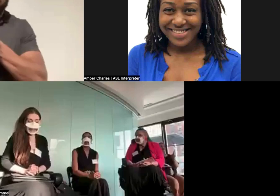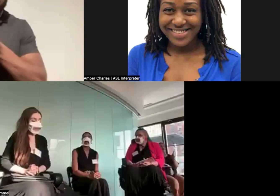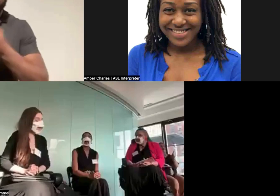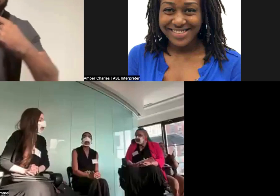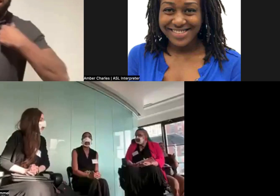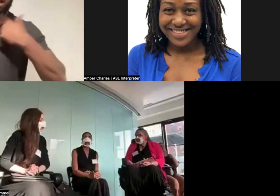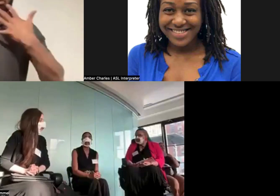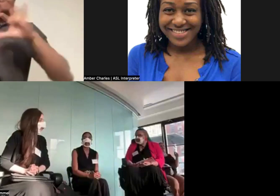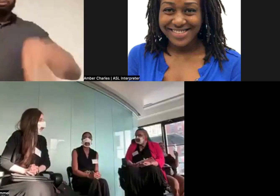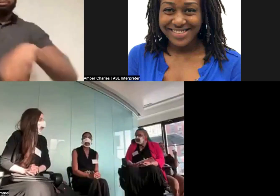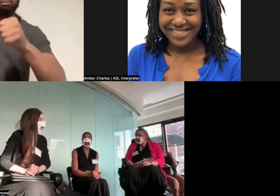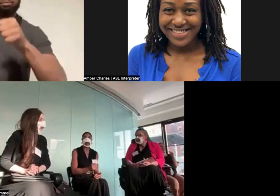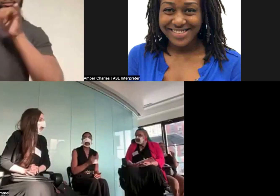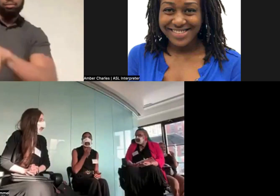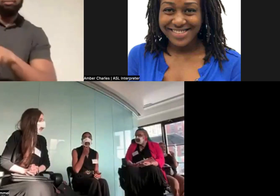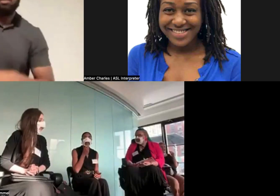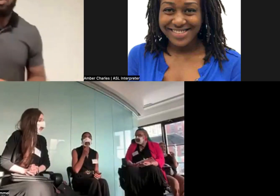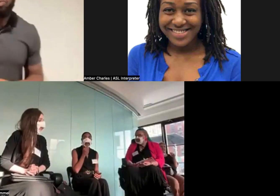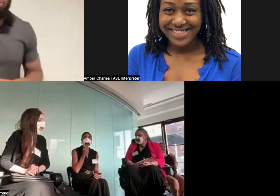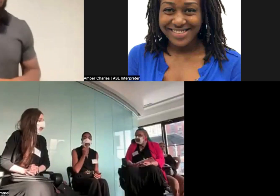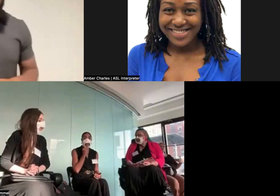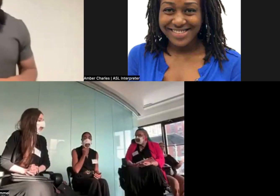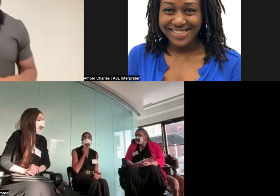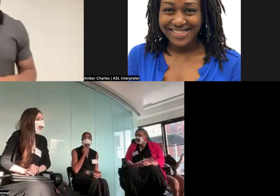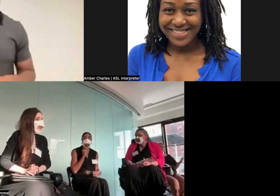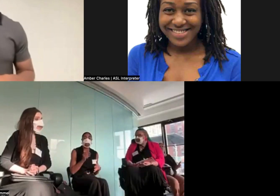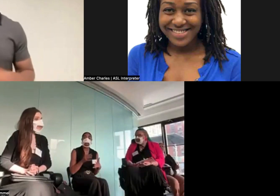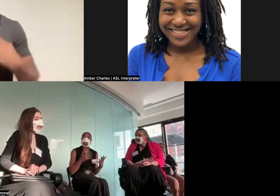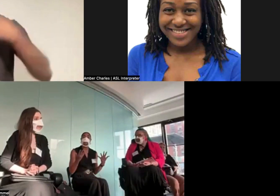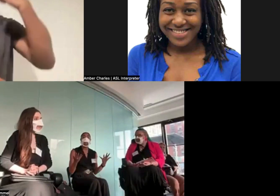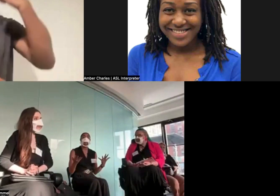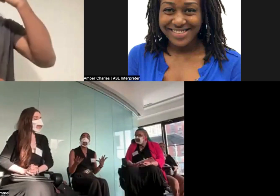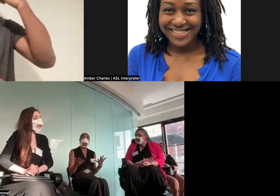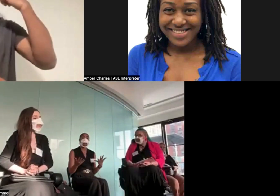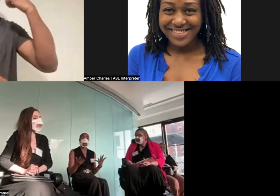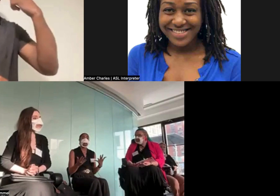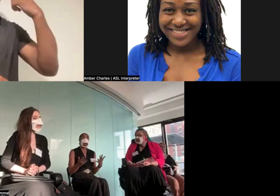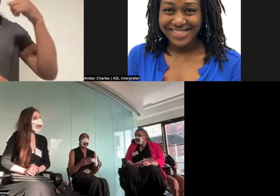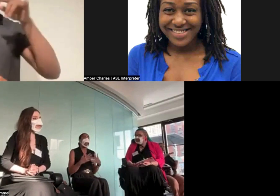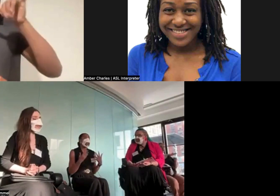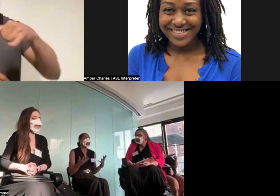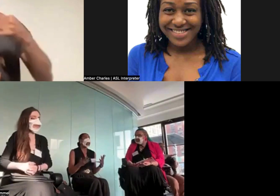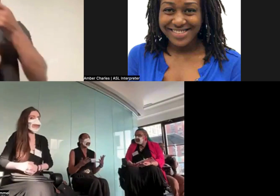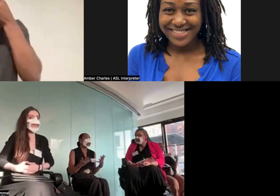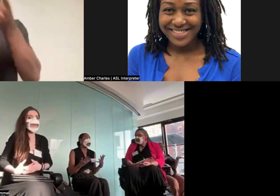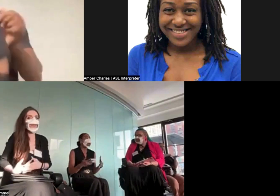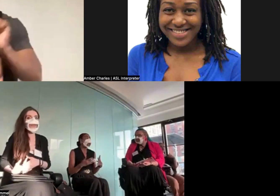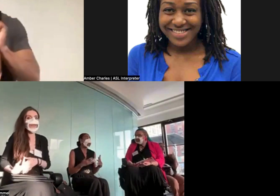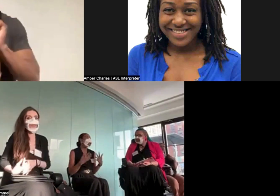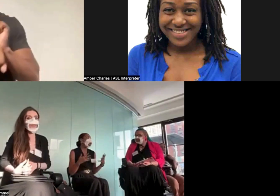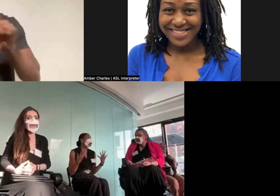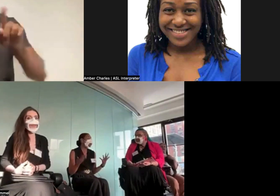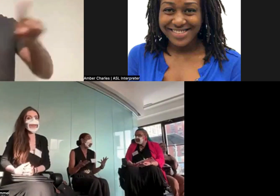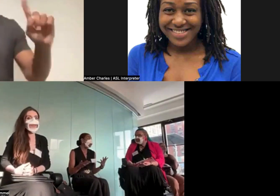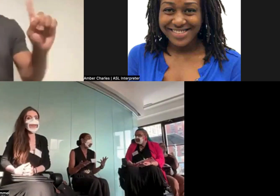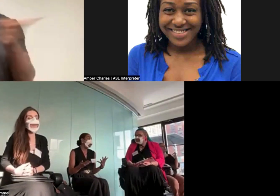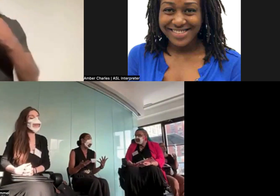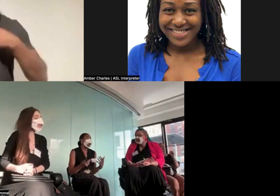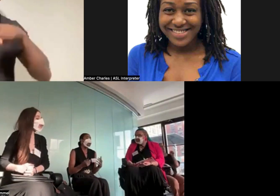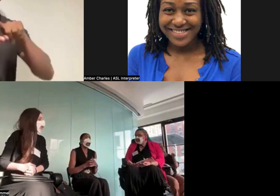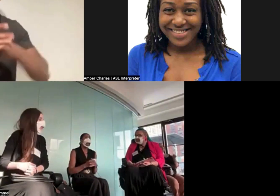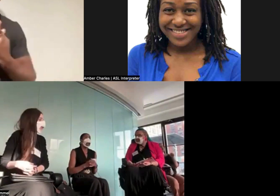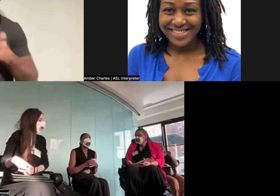justice was a really big deal for me. And it was really hard to leave that sphere because I wasn't sure if I was going to be able to continue that